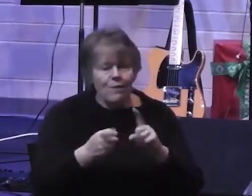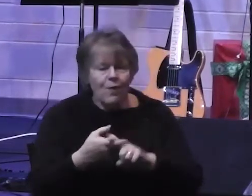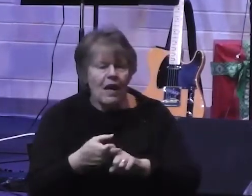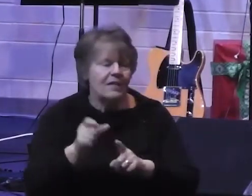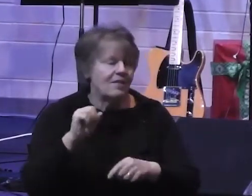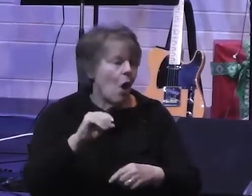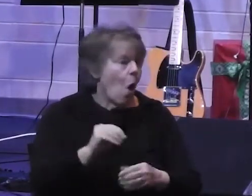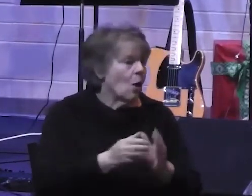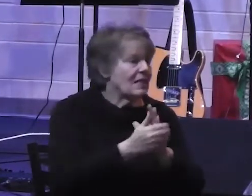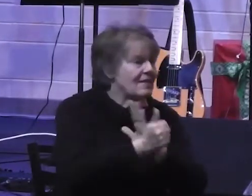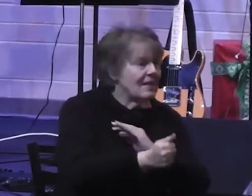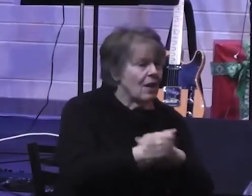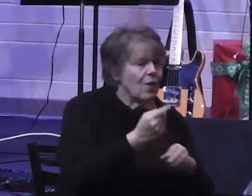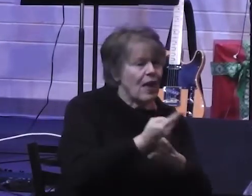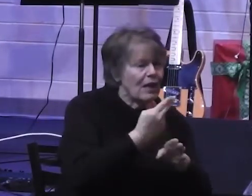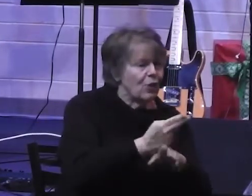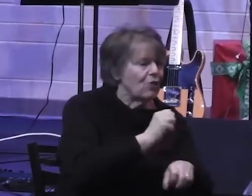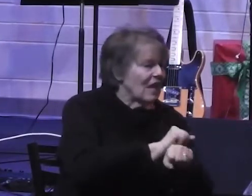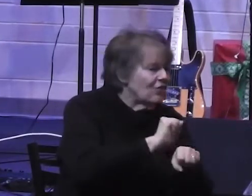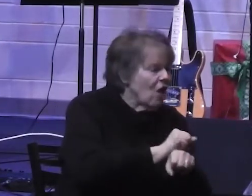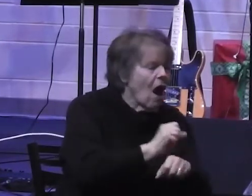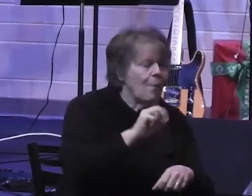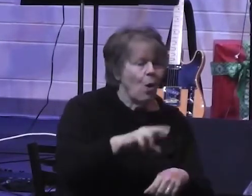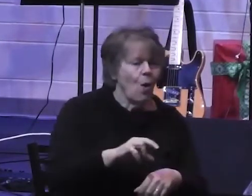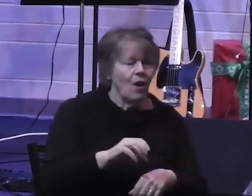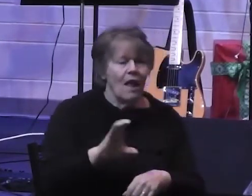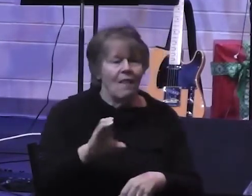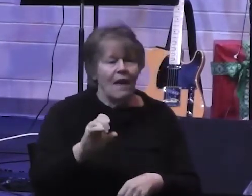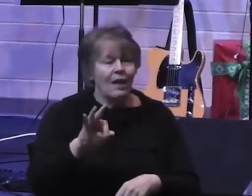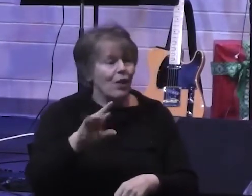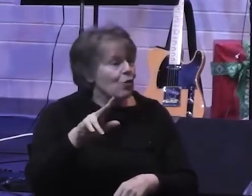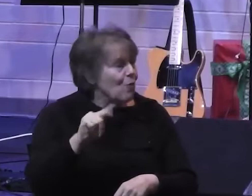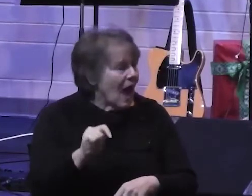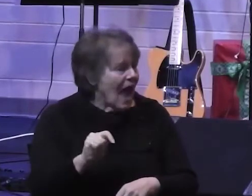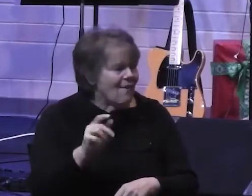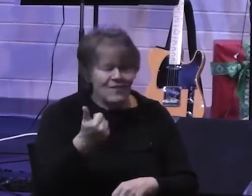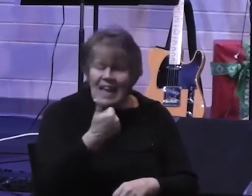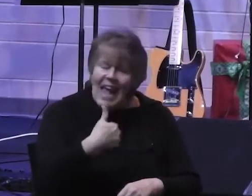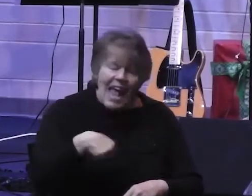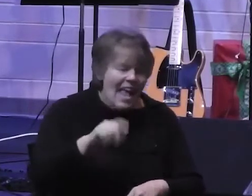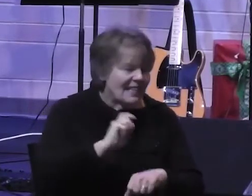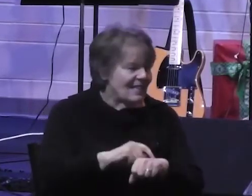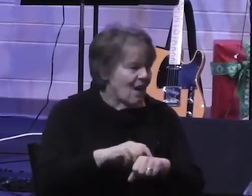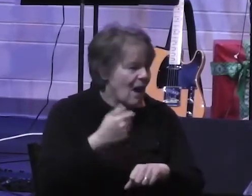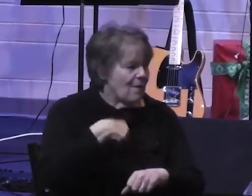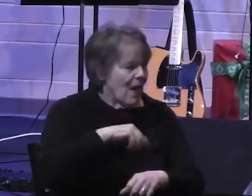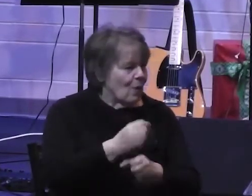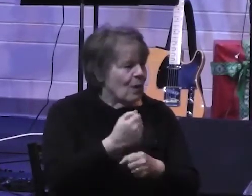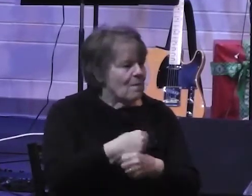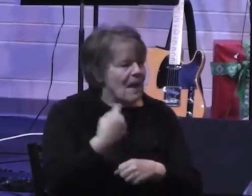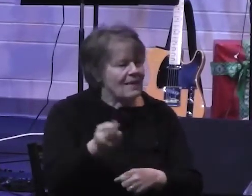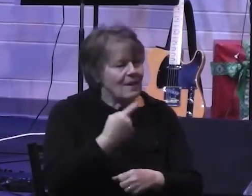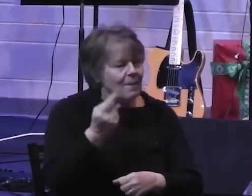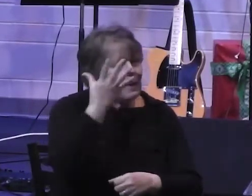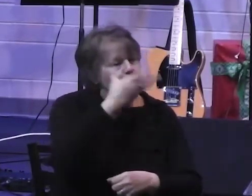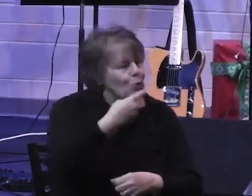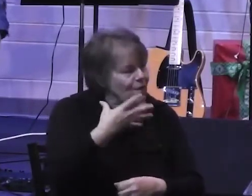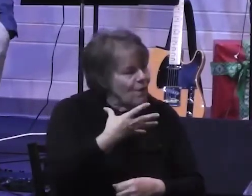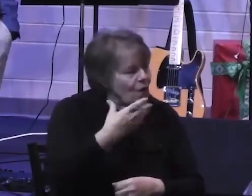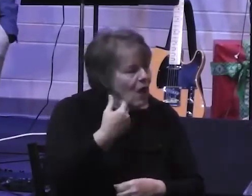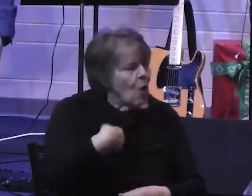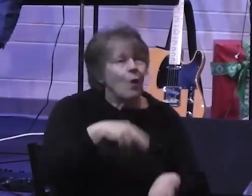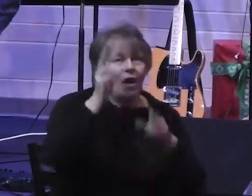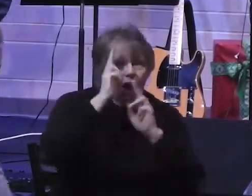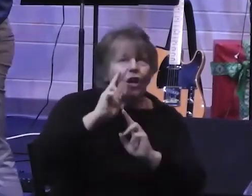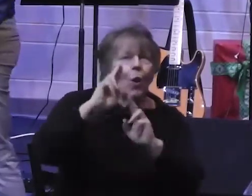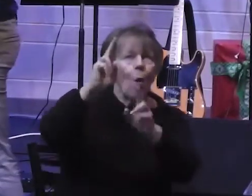at a job or with a craft, any time that we use a gift from God to make something beautiful, we're glorifying